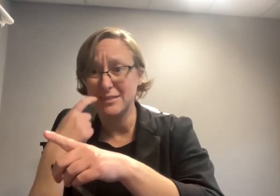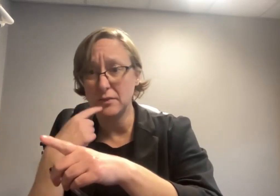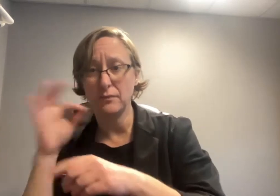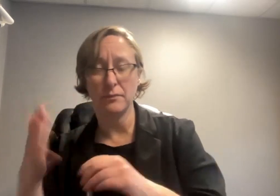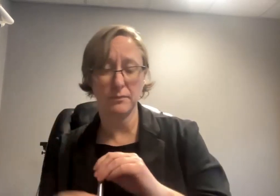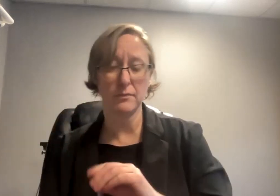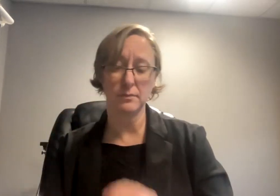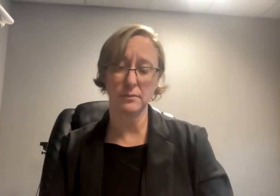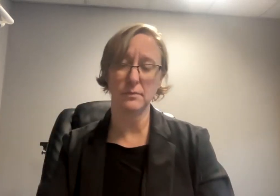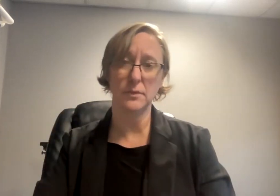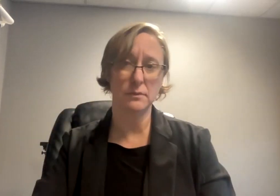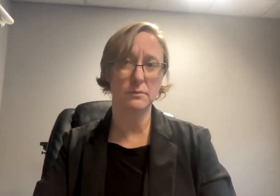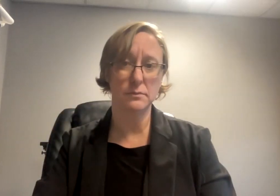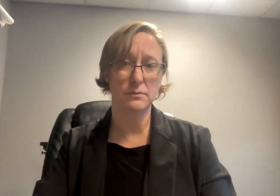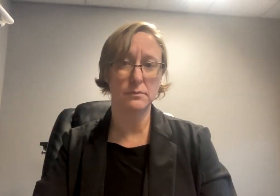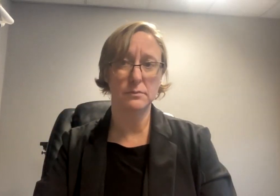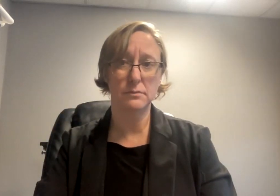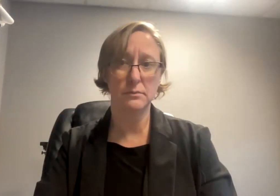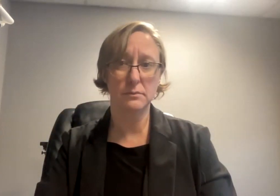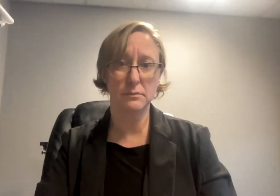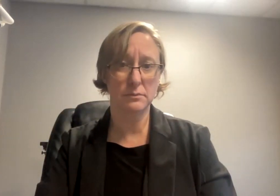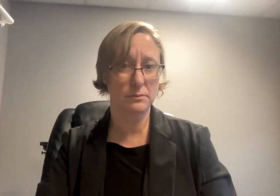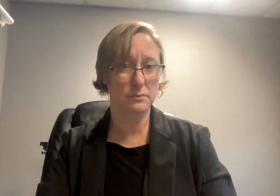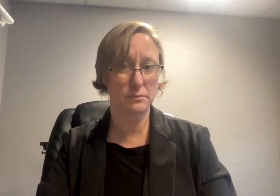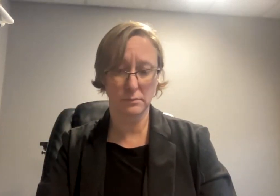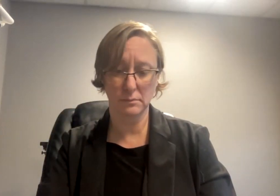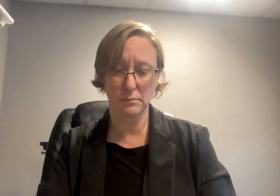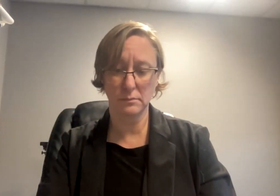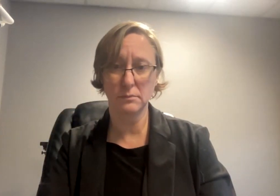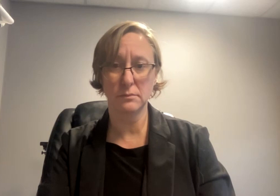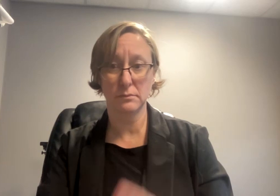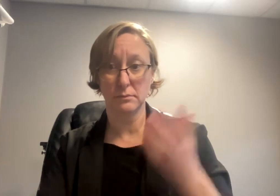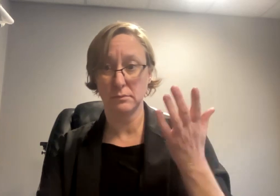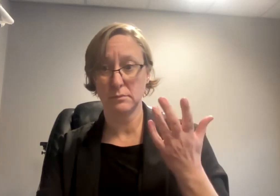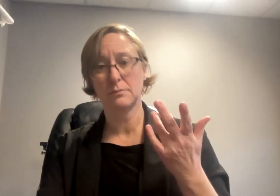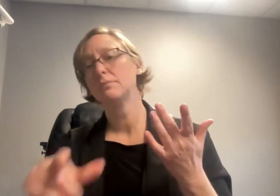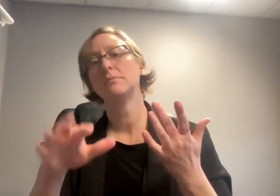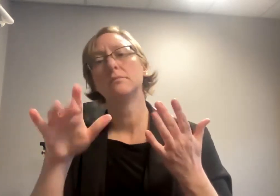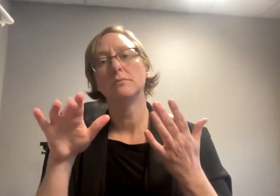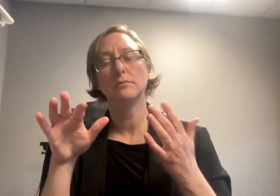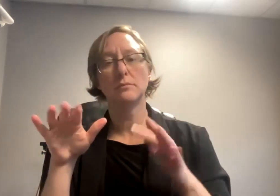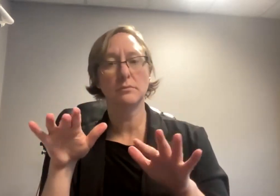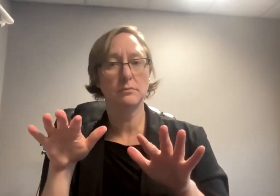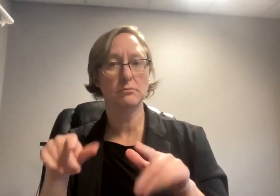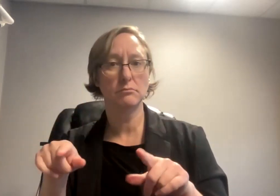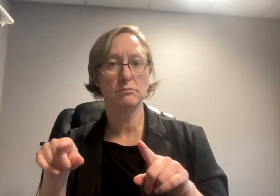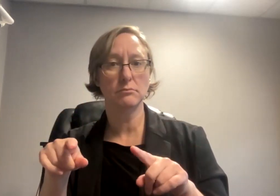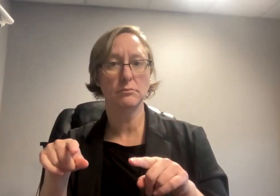at? February 5th, we're just asking, is that, yeah, that's fine. February 5th works. What time?